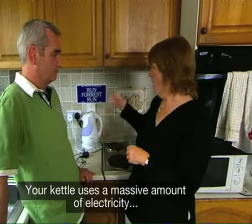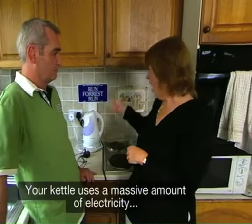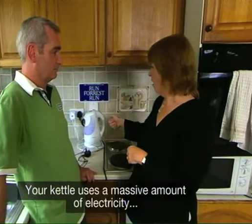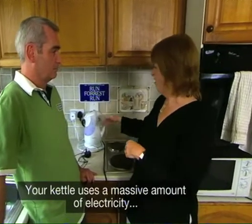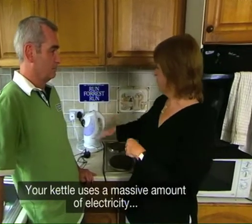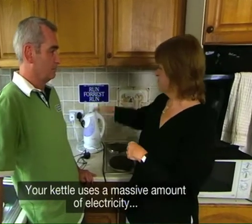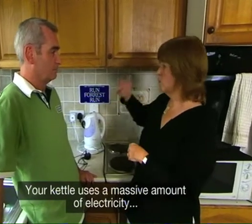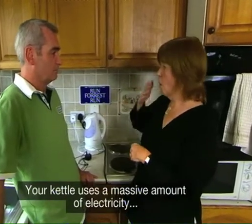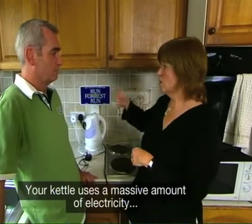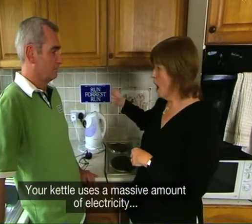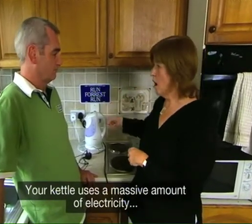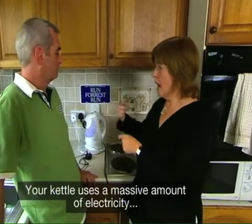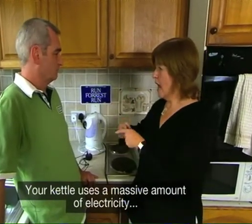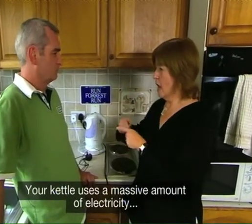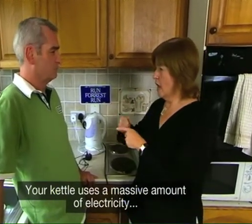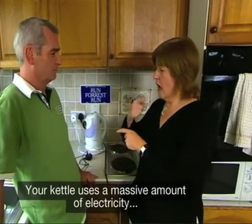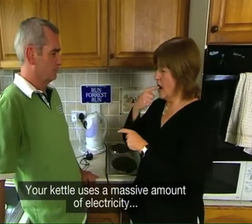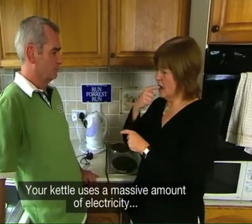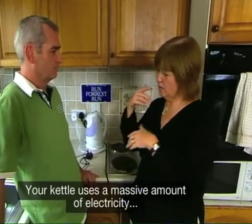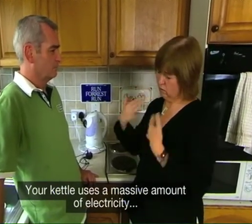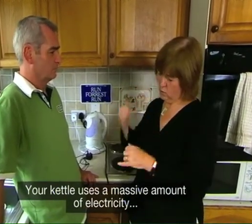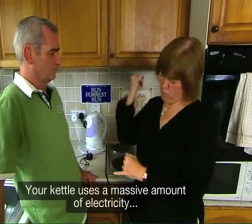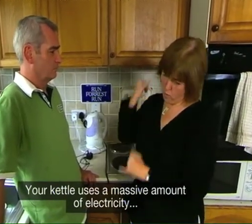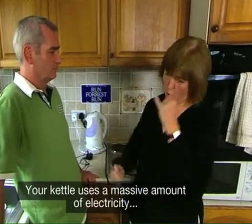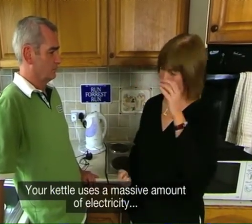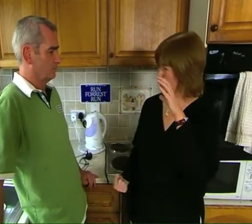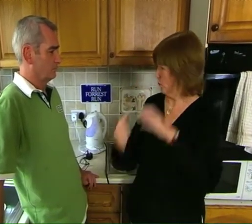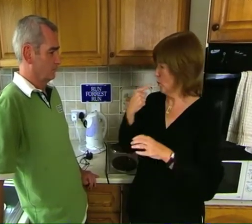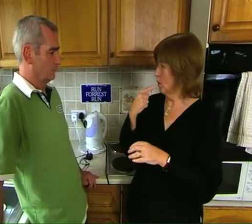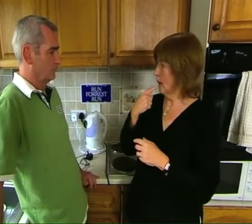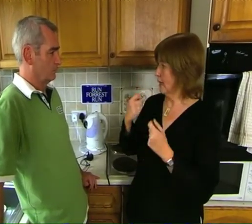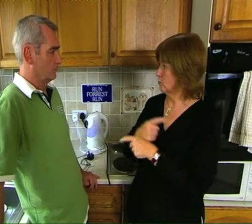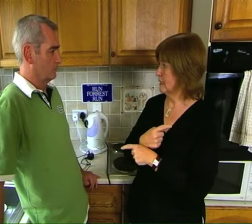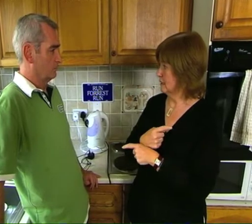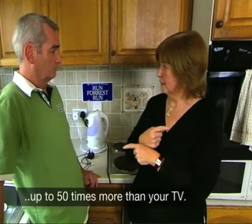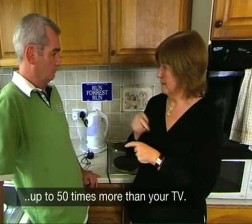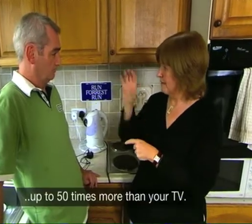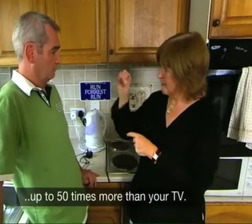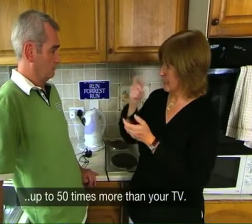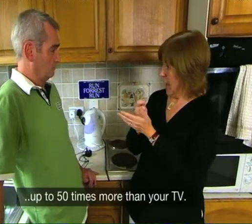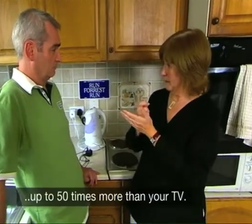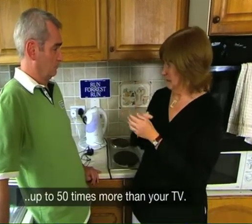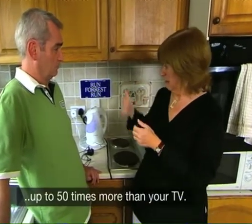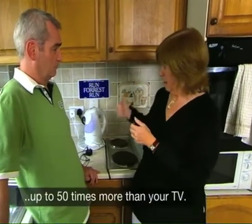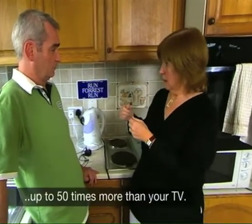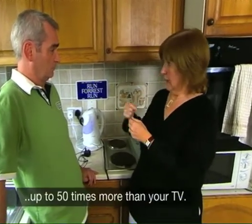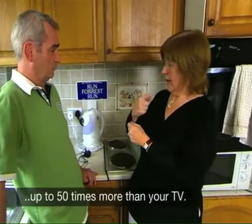Your kettle uses a massive amount of electricity. Up to 50 times more than your